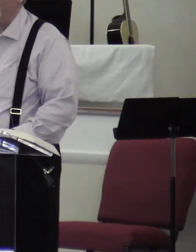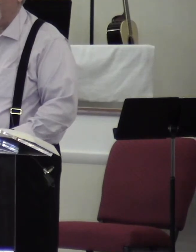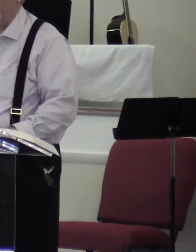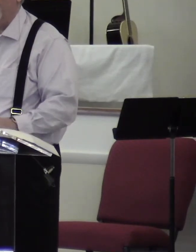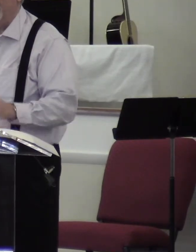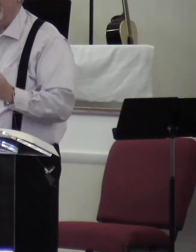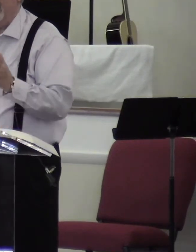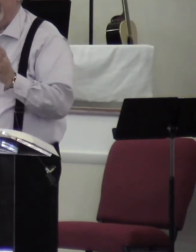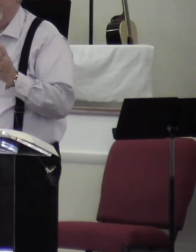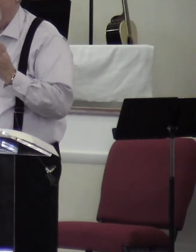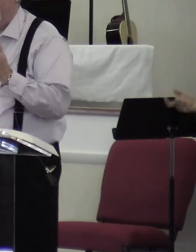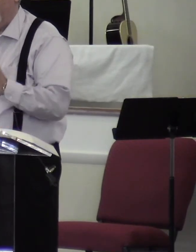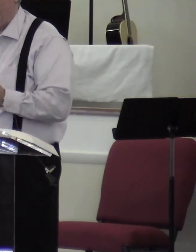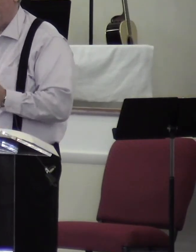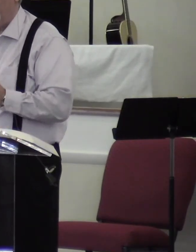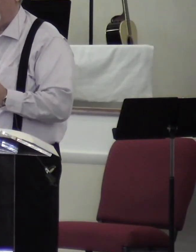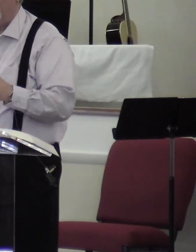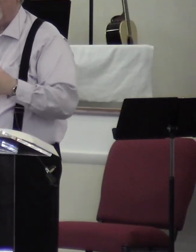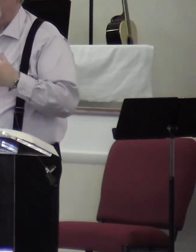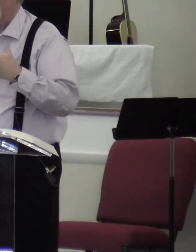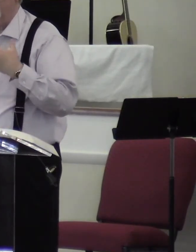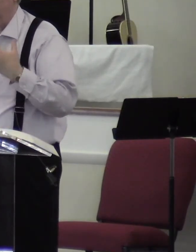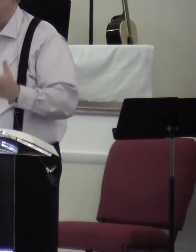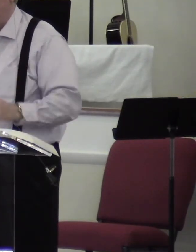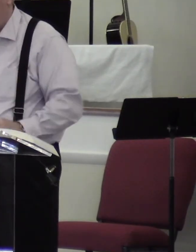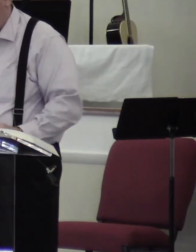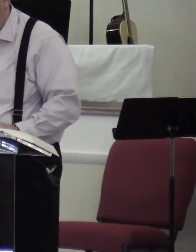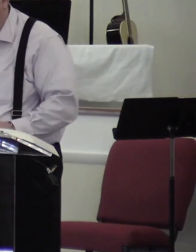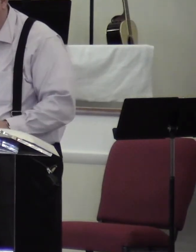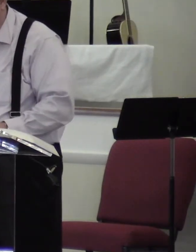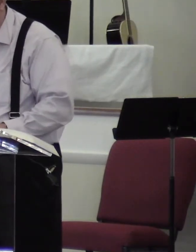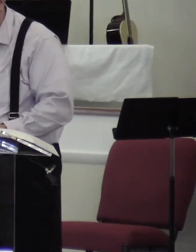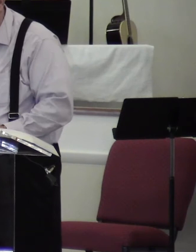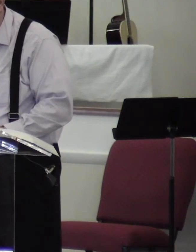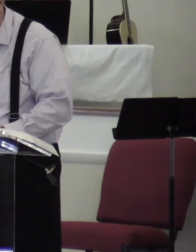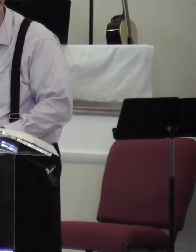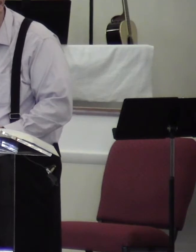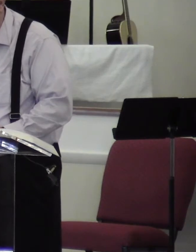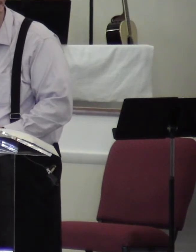Pentecost celebration, they're there in that room together and they're filled with the Holy Spirit.